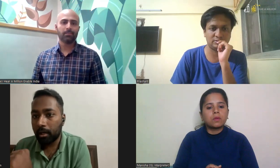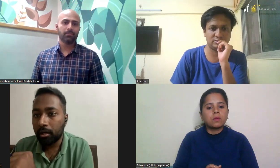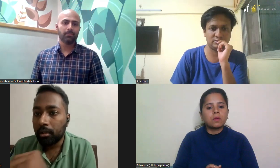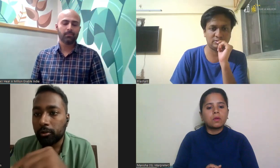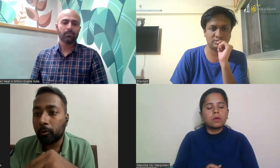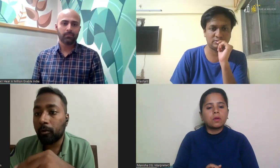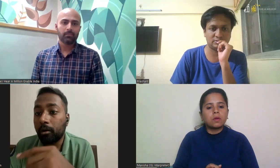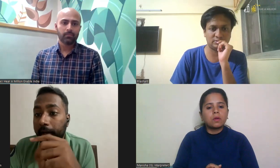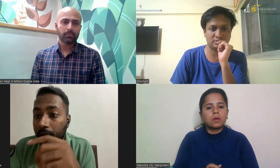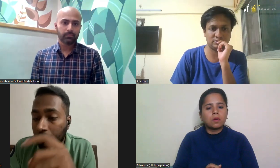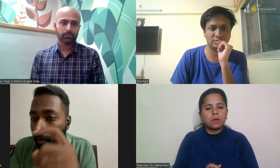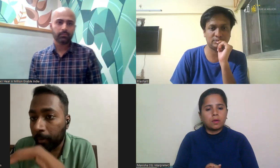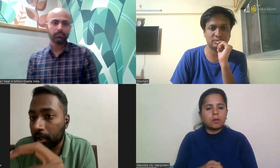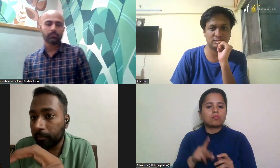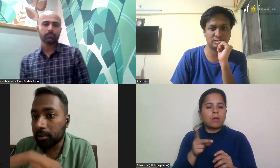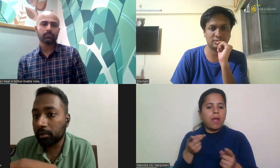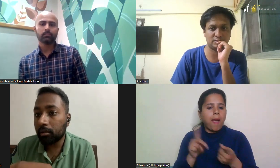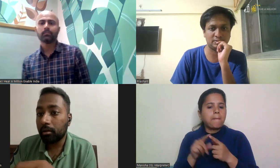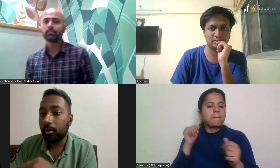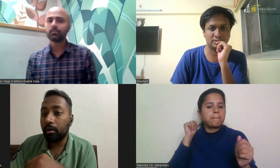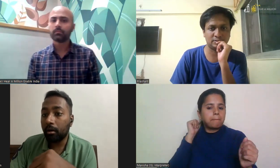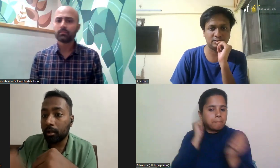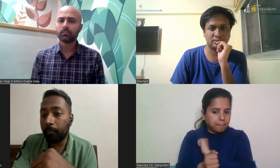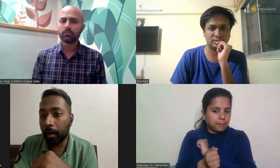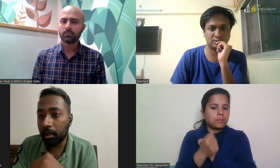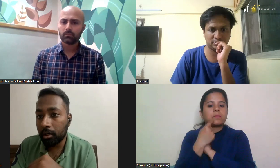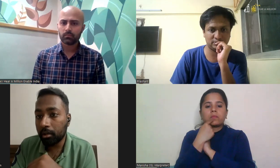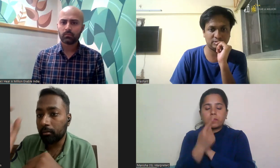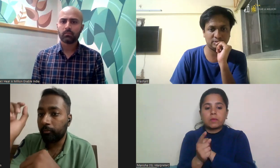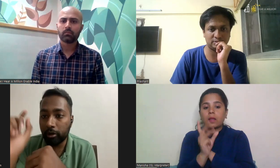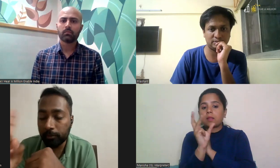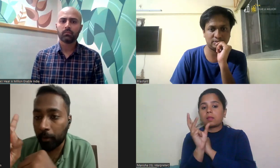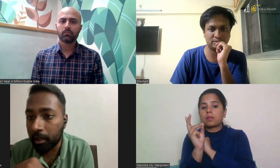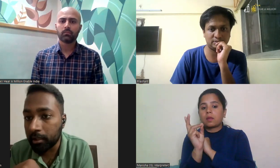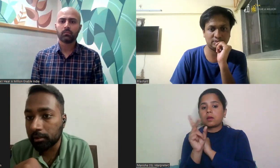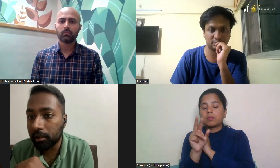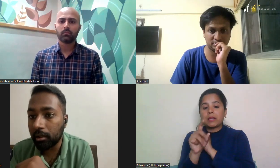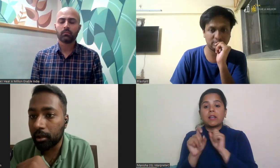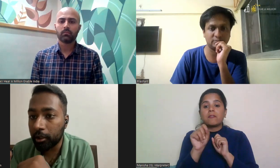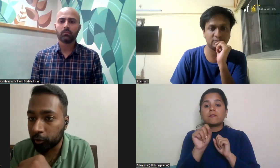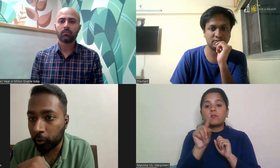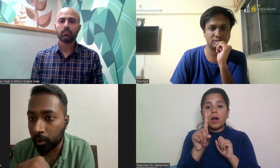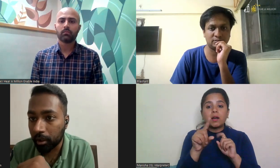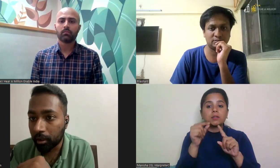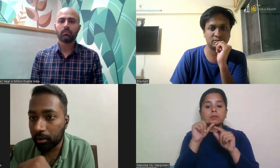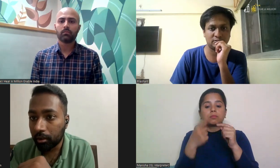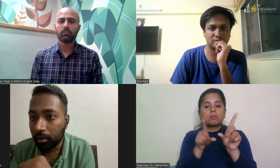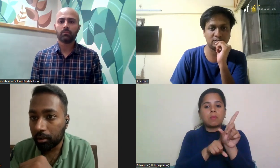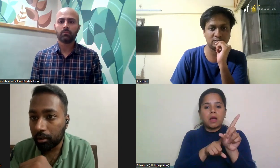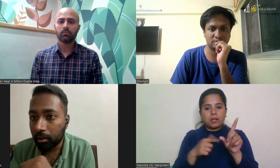third party. So third party means other party. First party is insure,